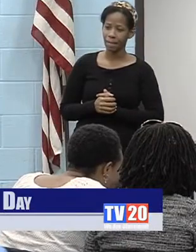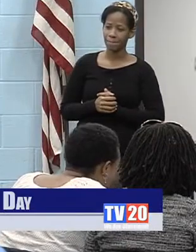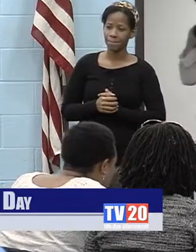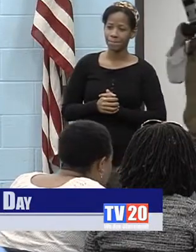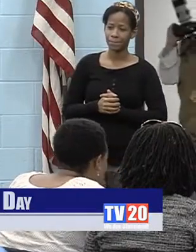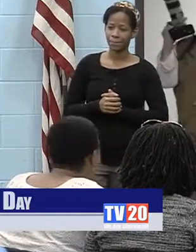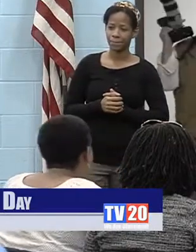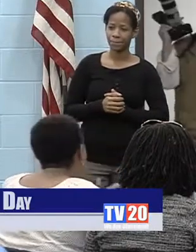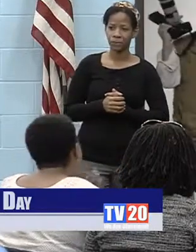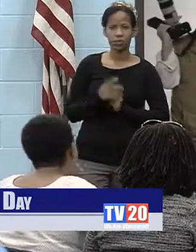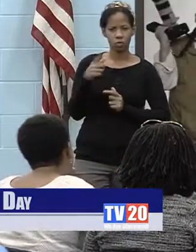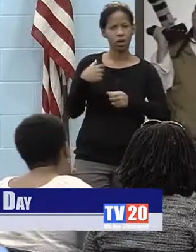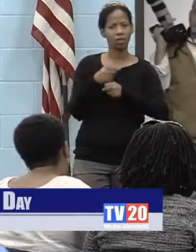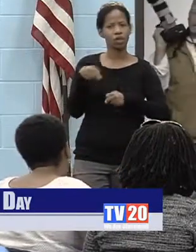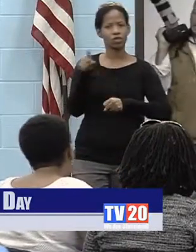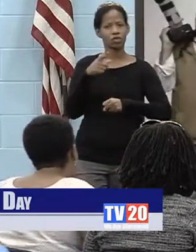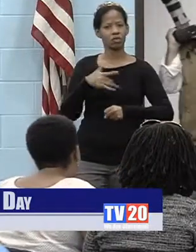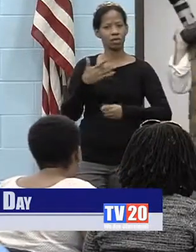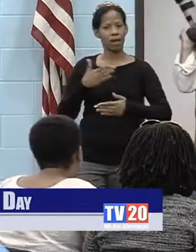we hope you'll enjoy.